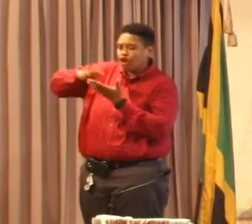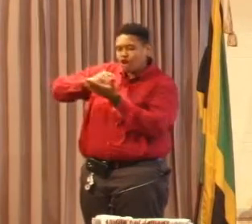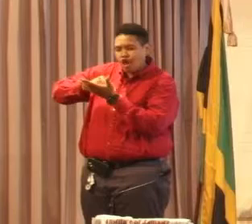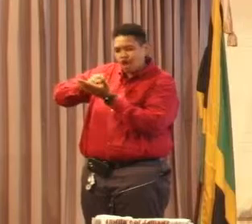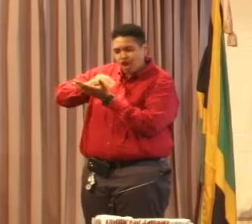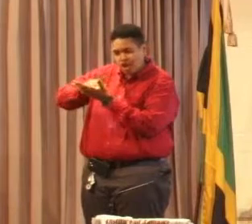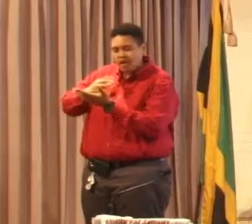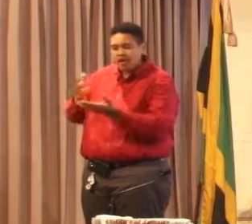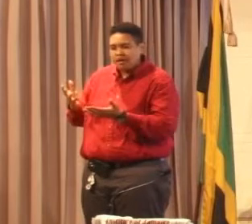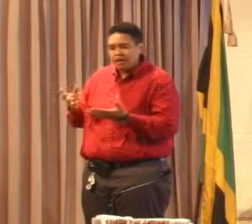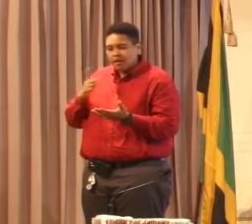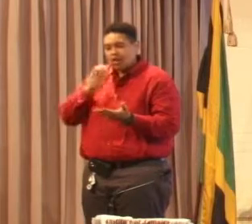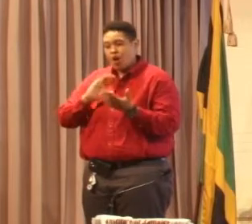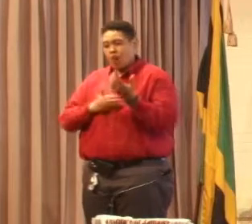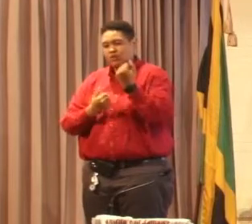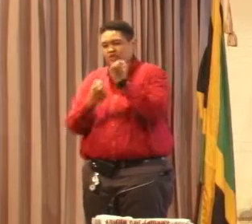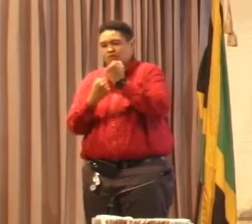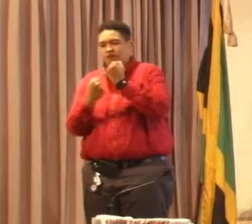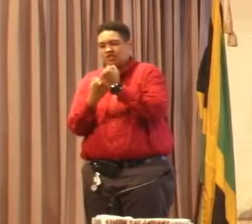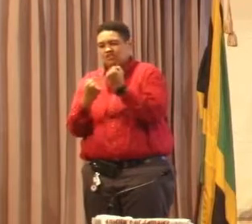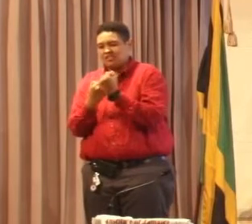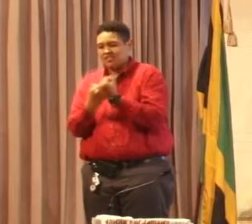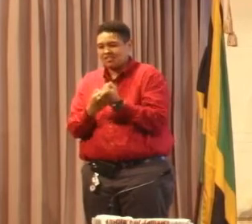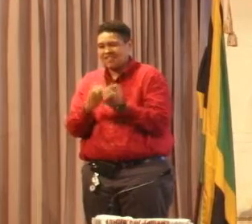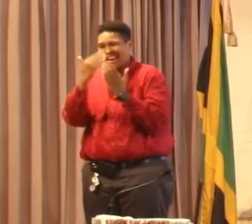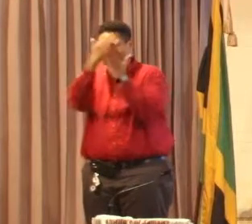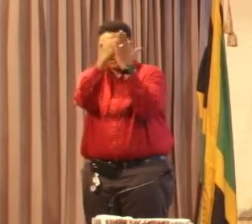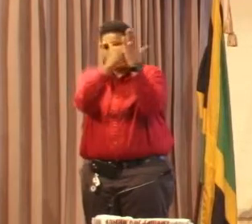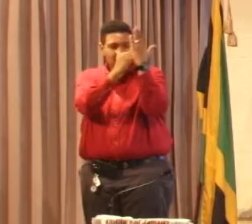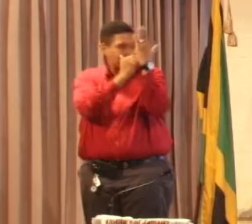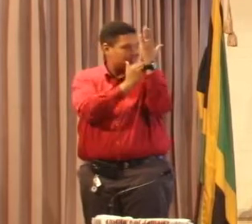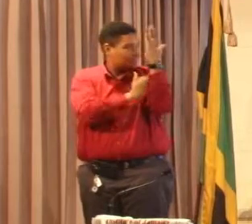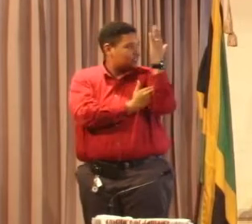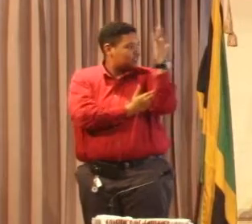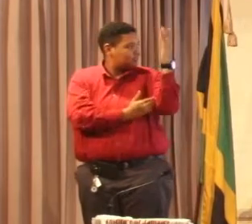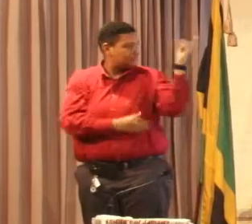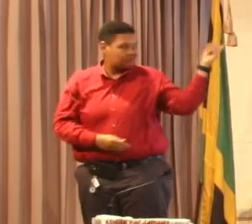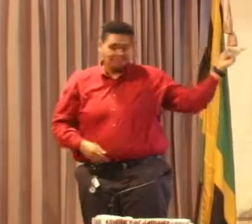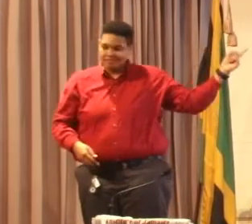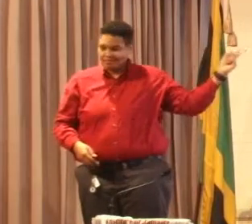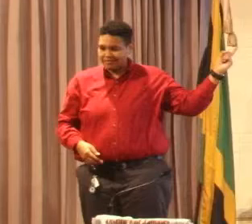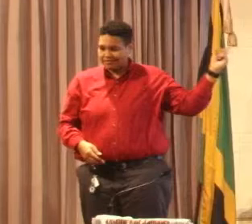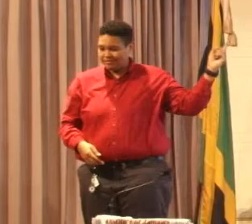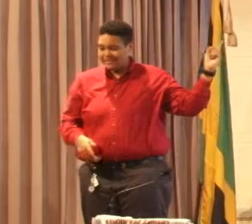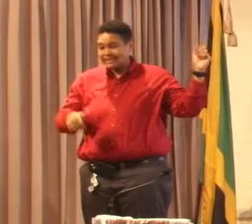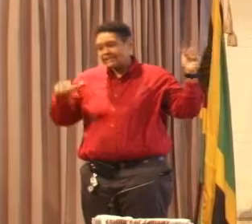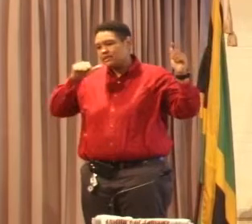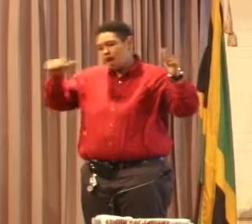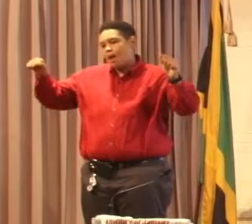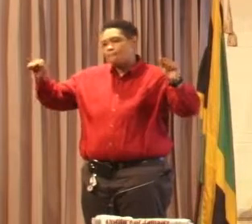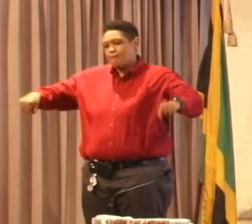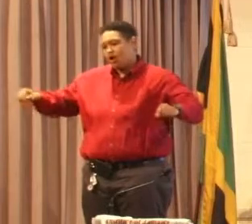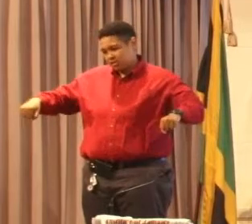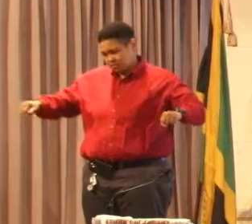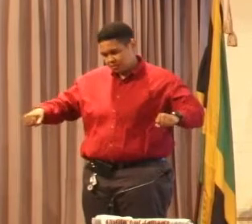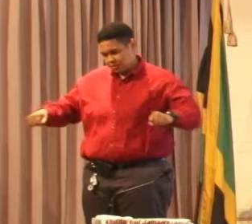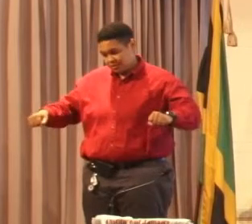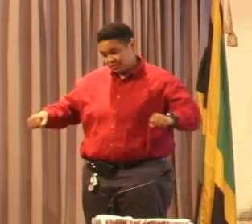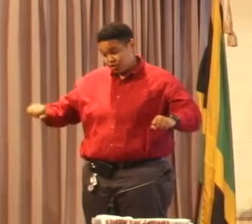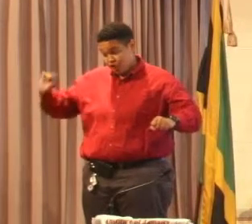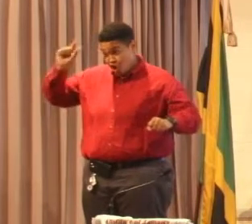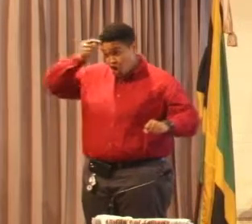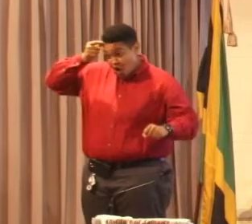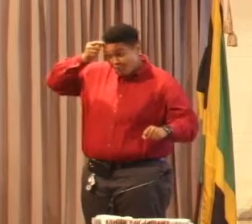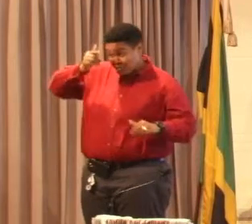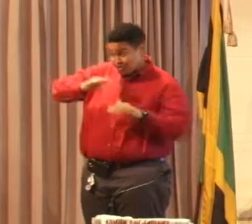and our sponsors are all listed here. It is not possible within the government